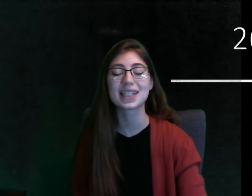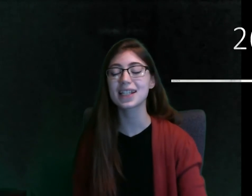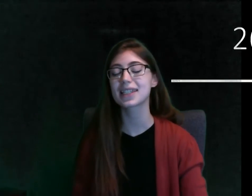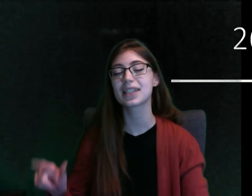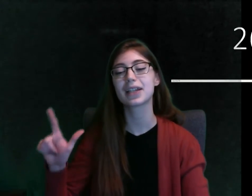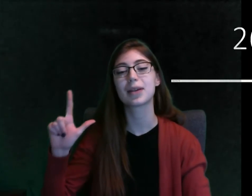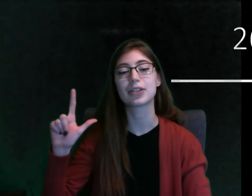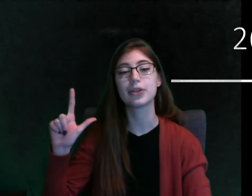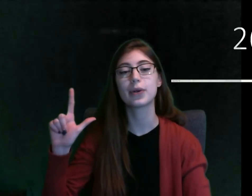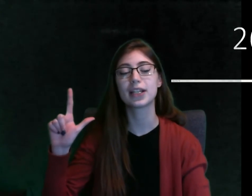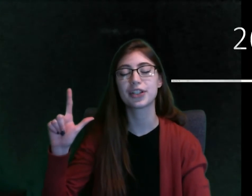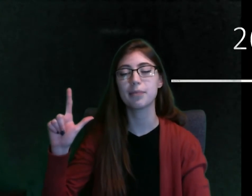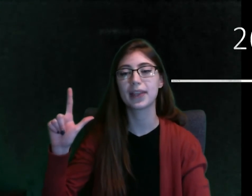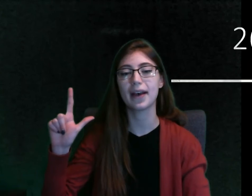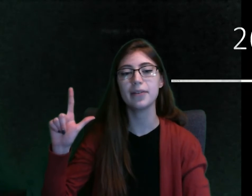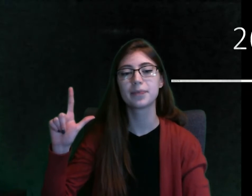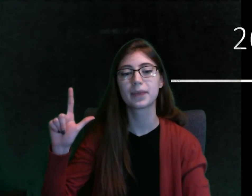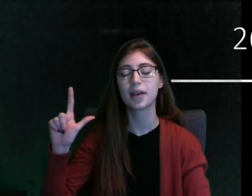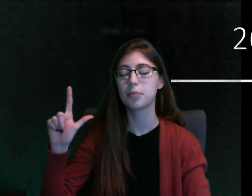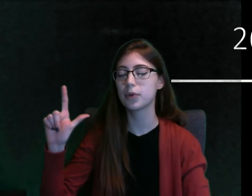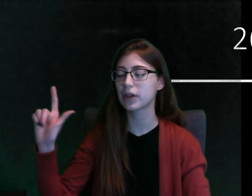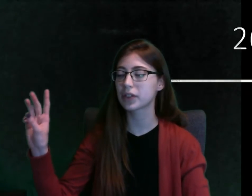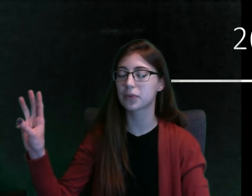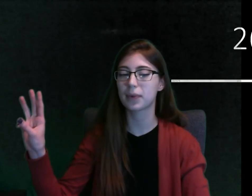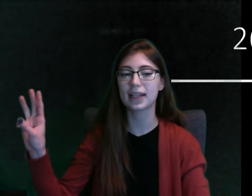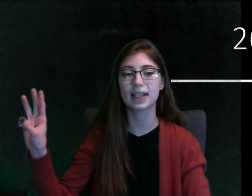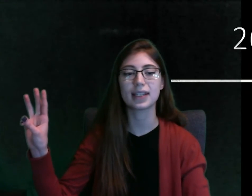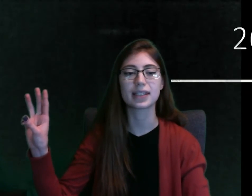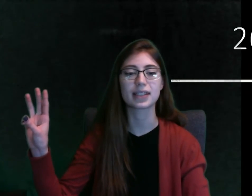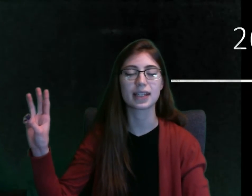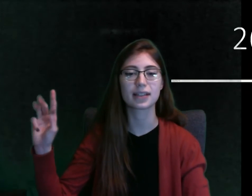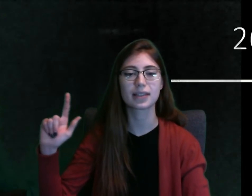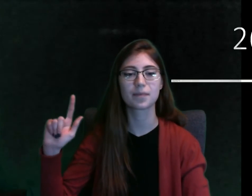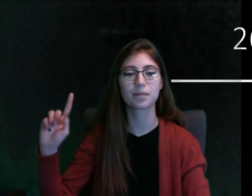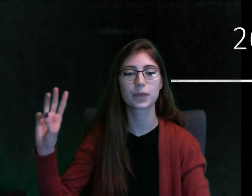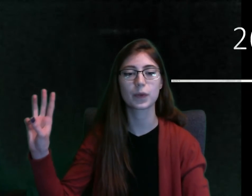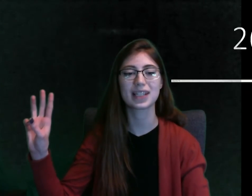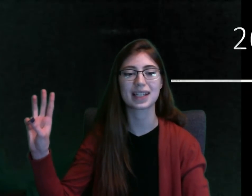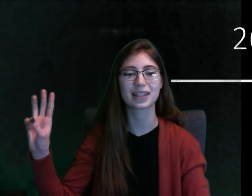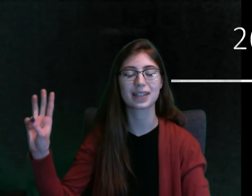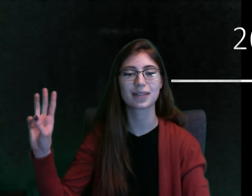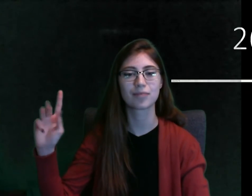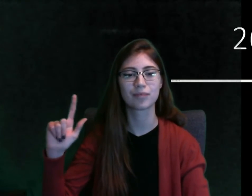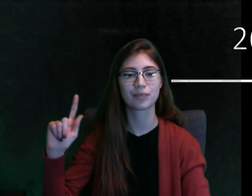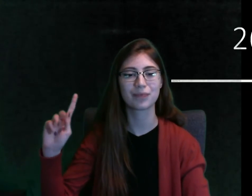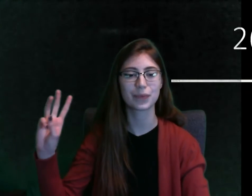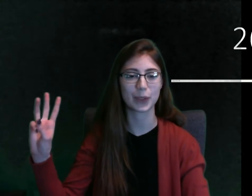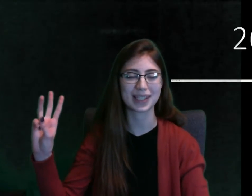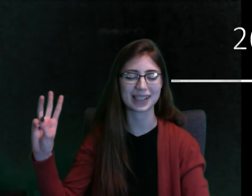26, you're going to make a 2 hand shape with the L, move it over to the right and into 6, 26, 26.